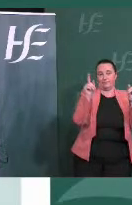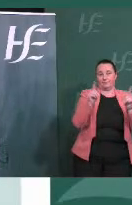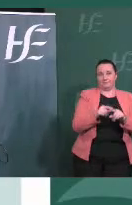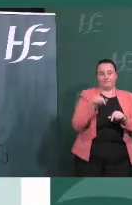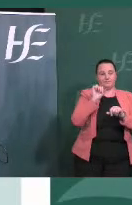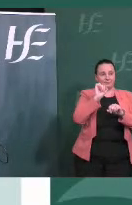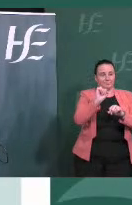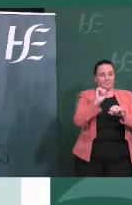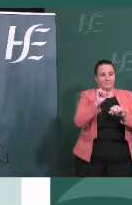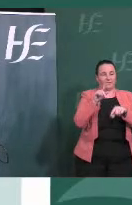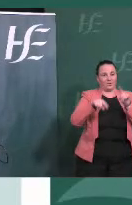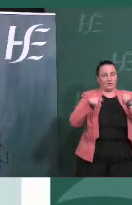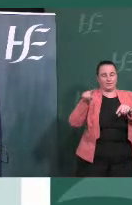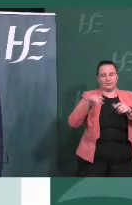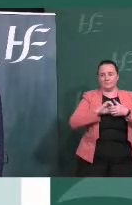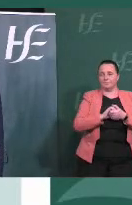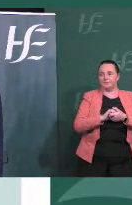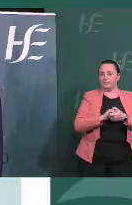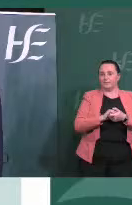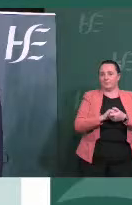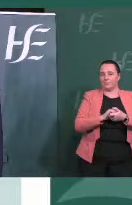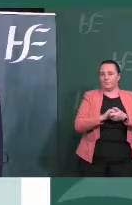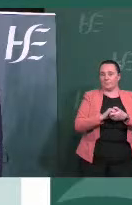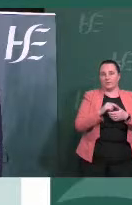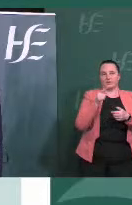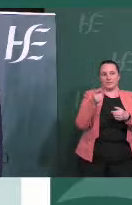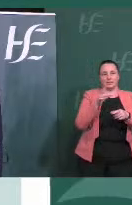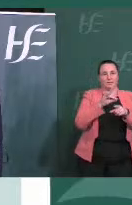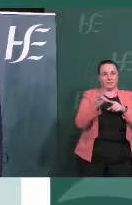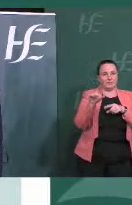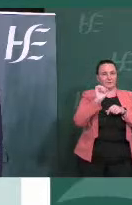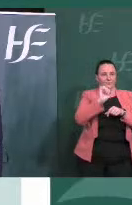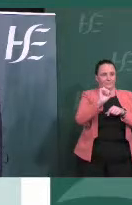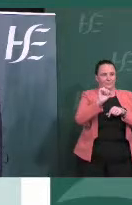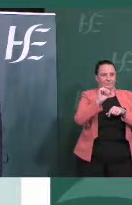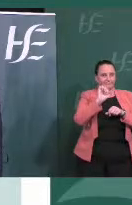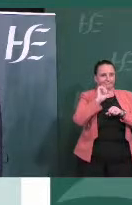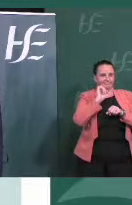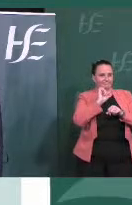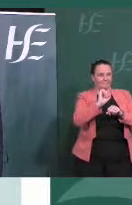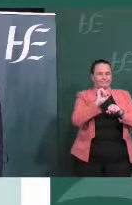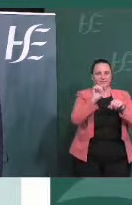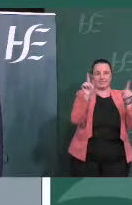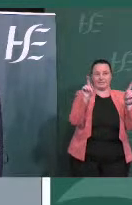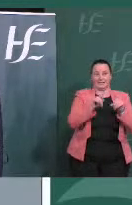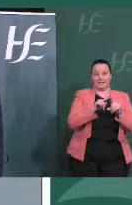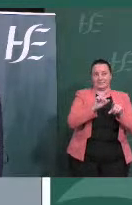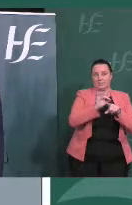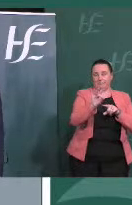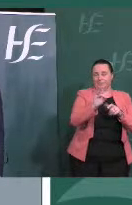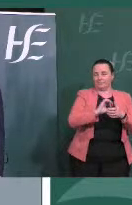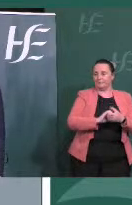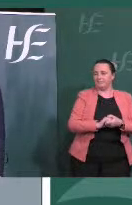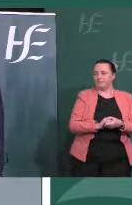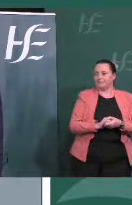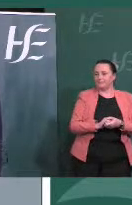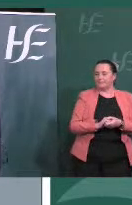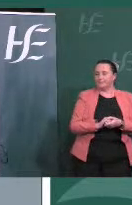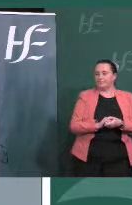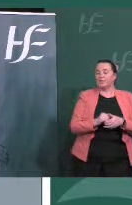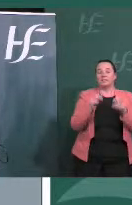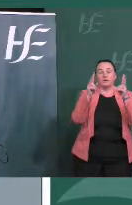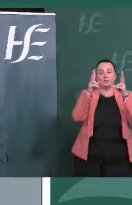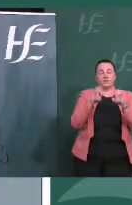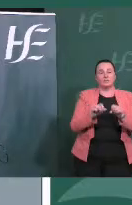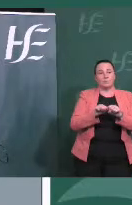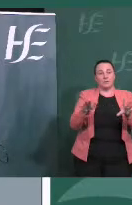but we hardly need the sequencing to tell us now that the great majority of cases are due to Delta. Analysis of Public